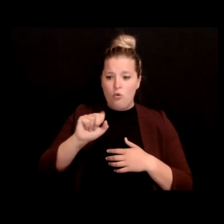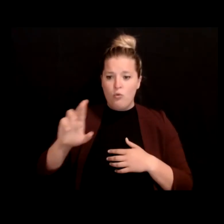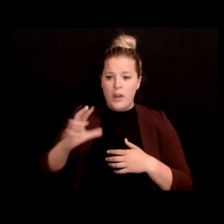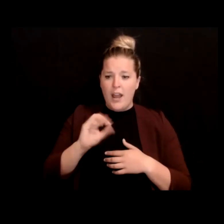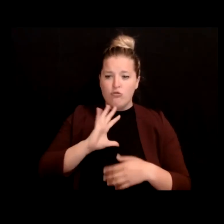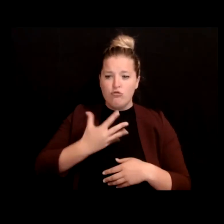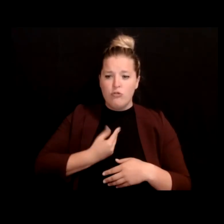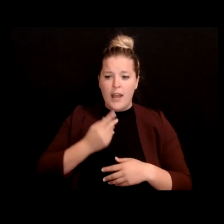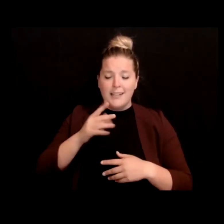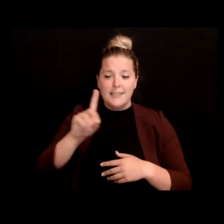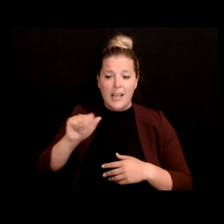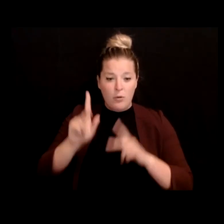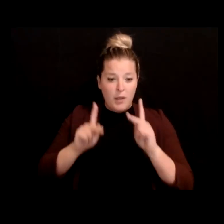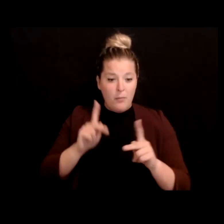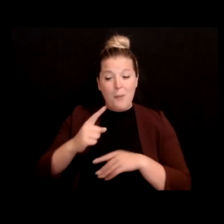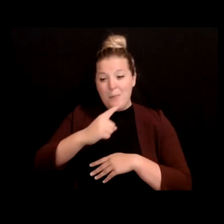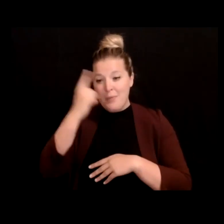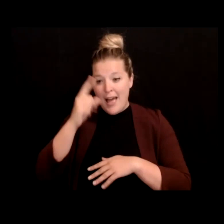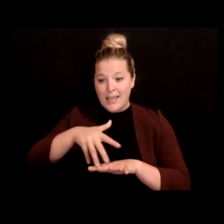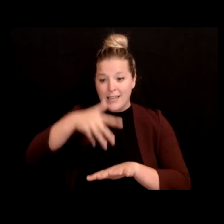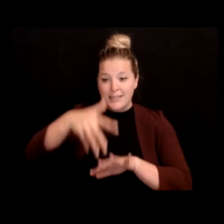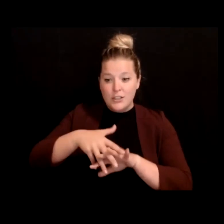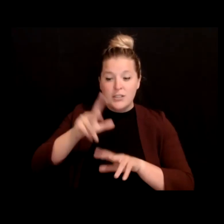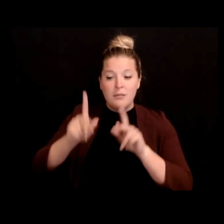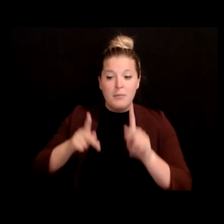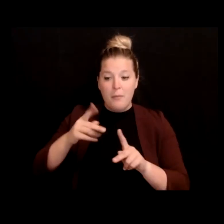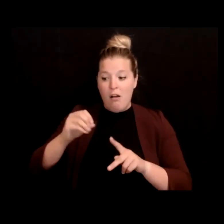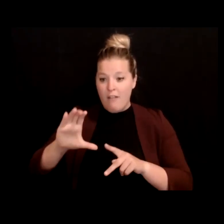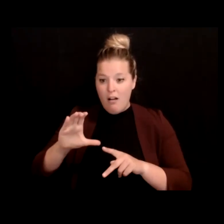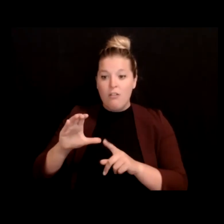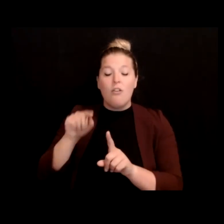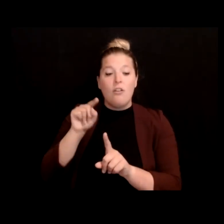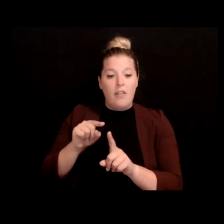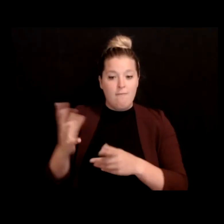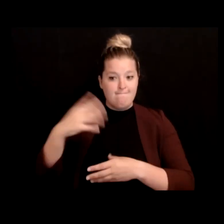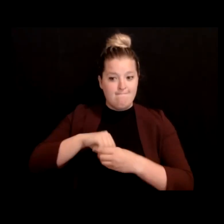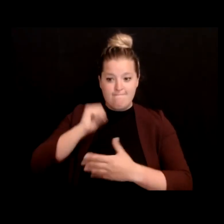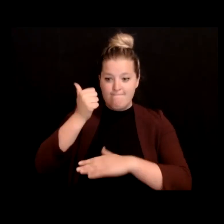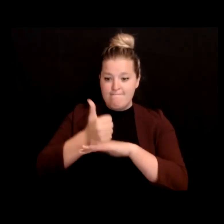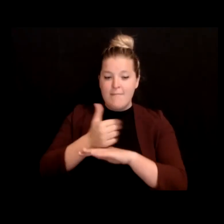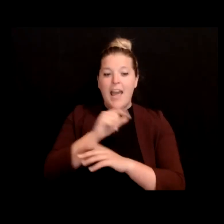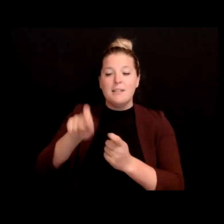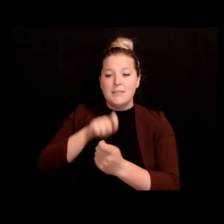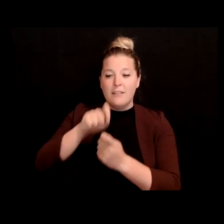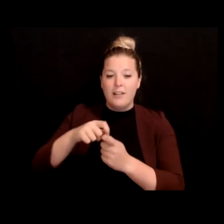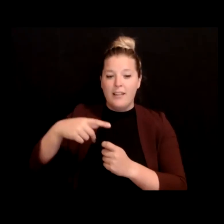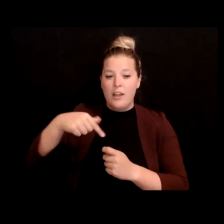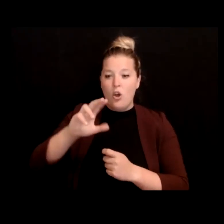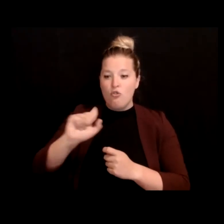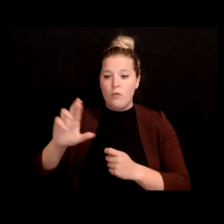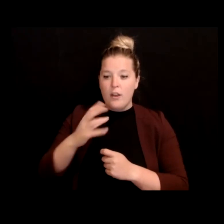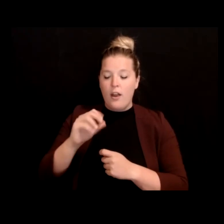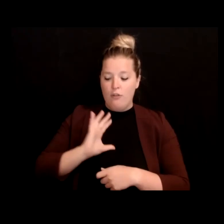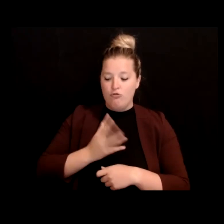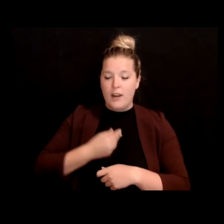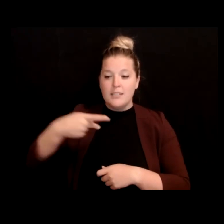Black, Indigenous, and other people of color within the disabled community, and particularly queer and trans disabled people of color.